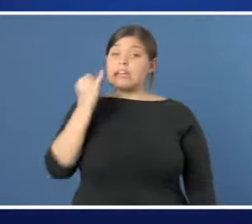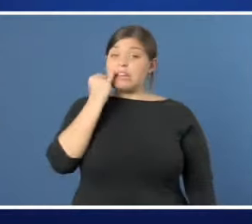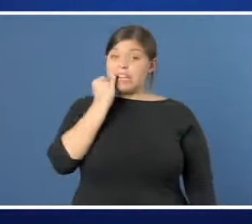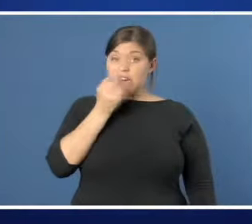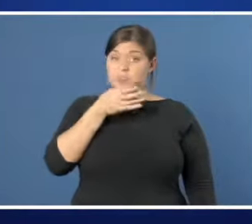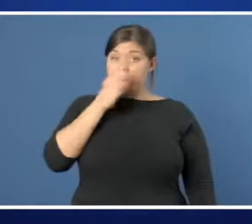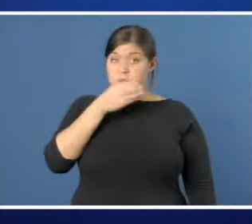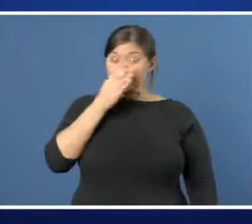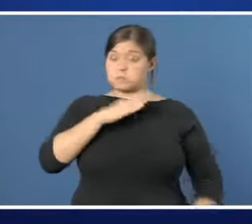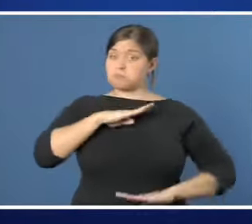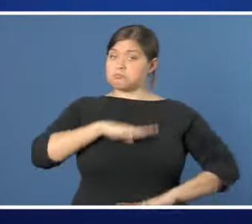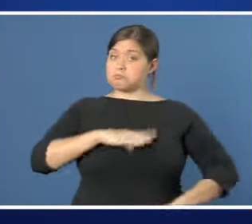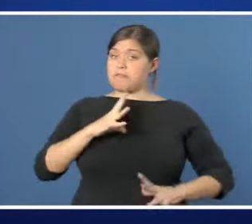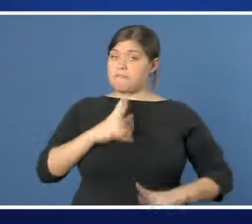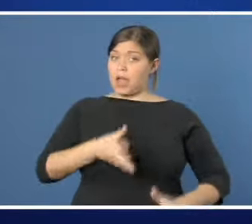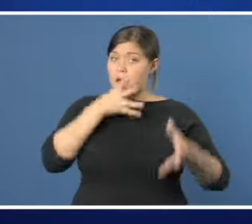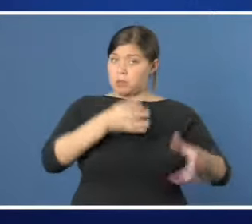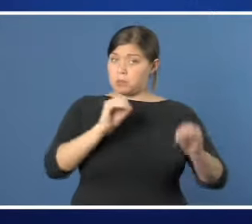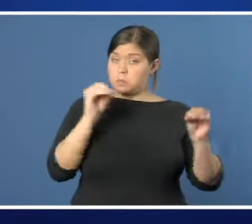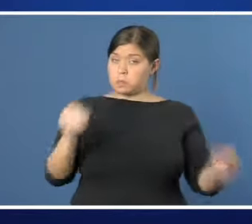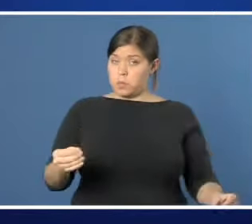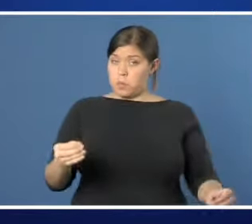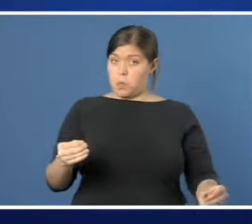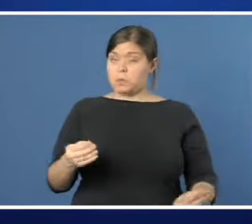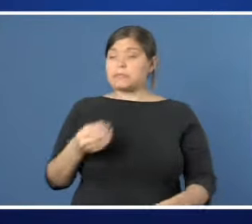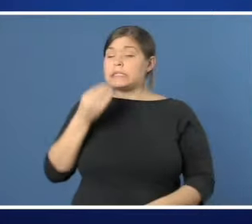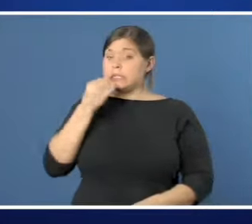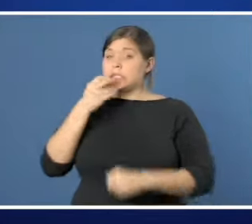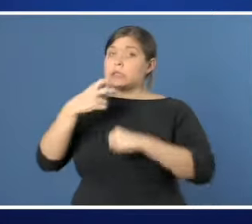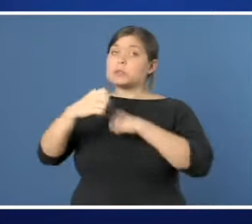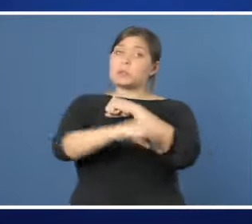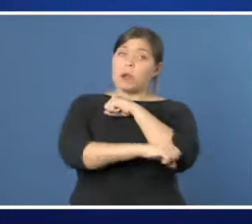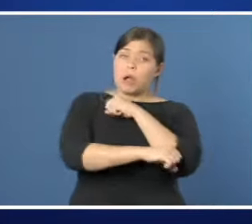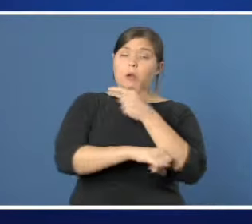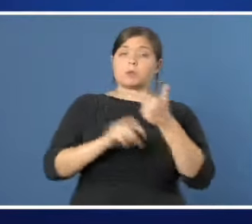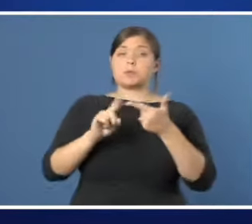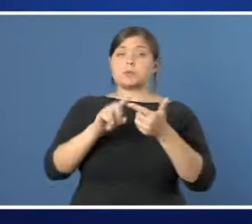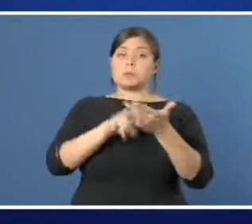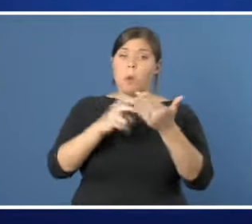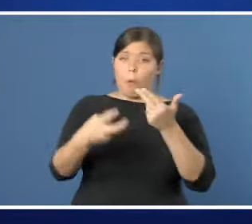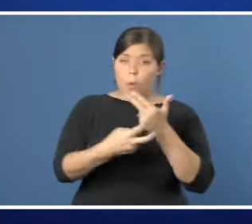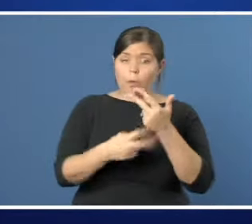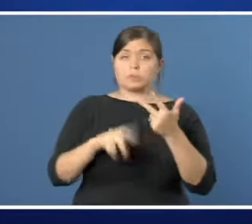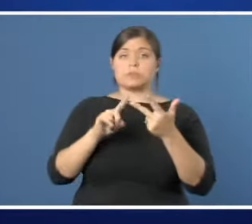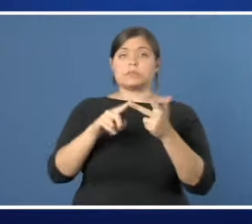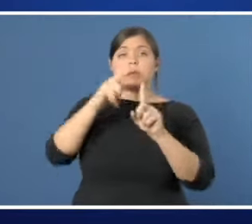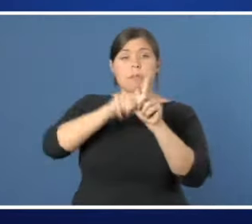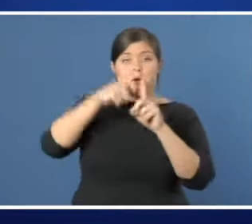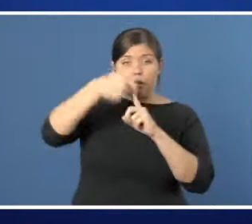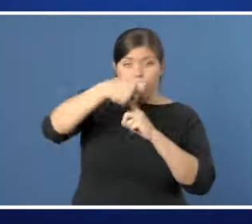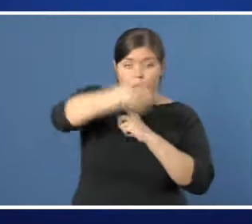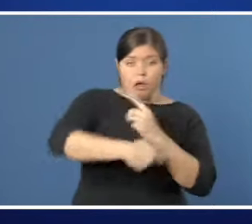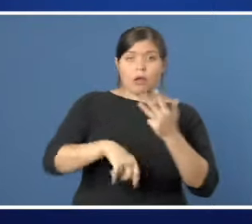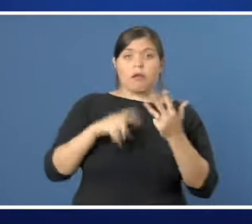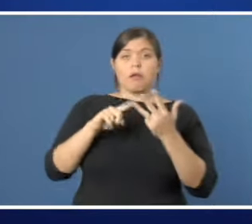Once liquids are tolerated without vomiting, try crackers, toast,